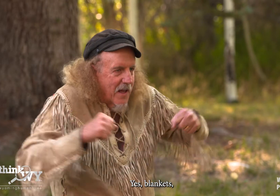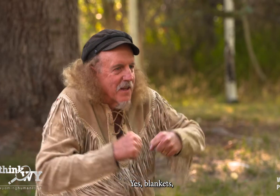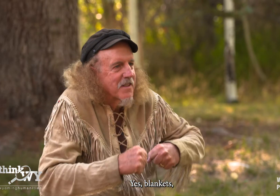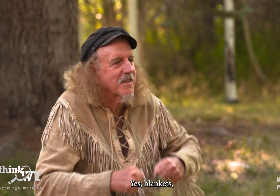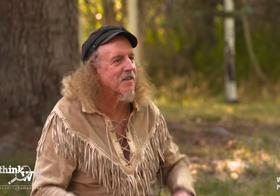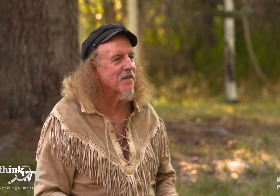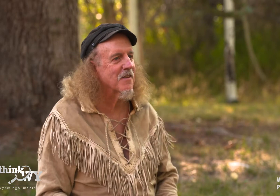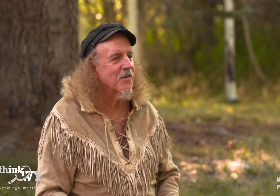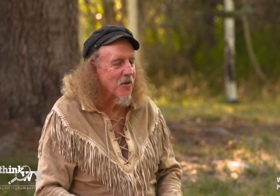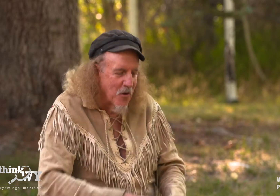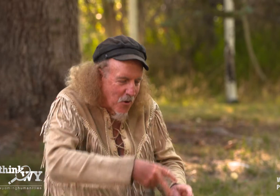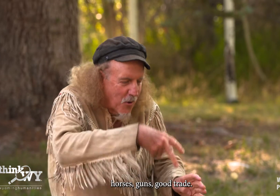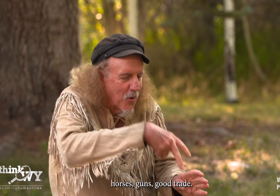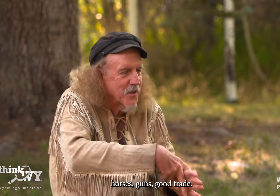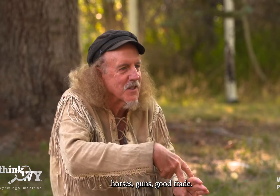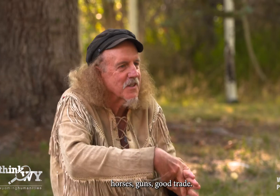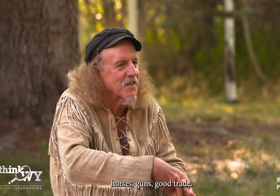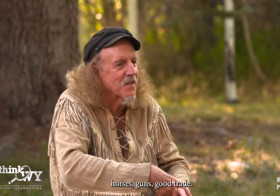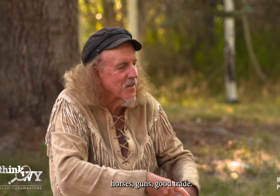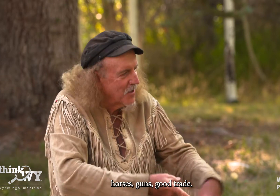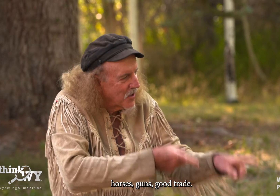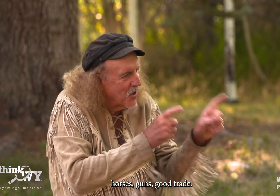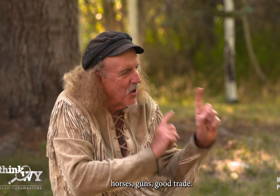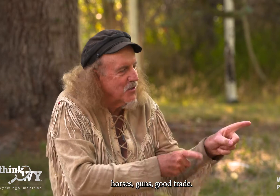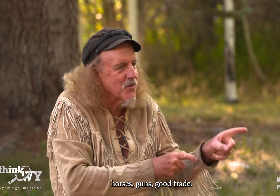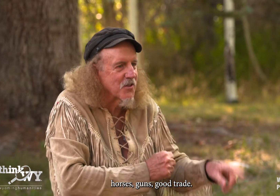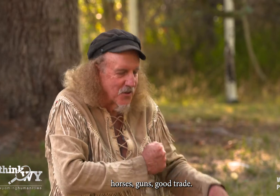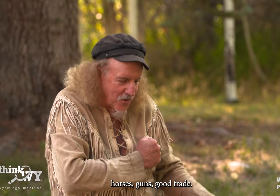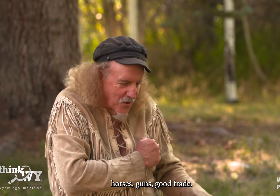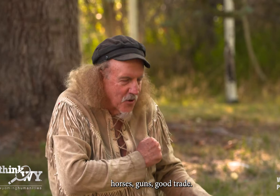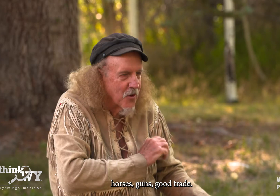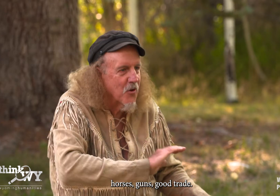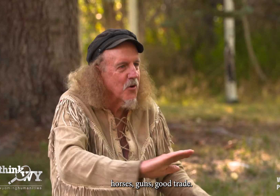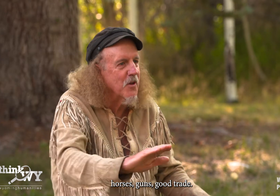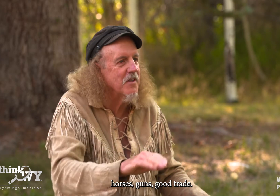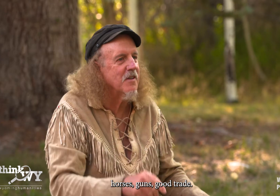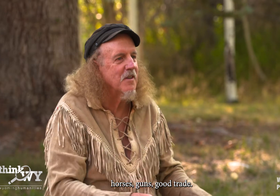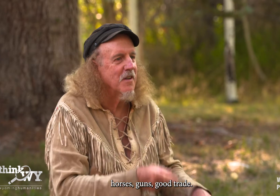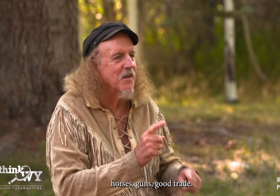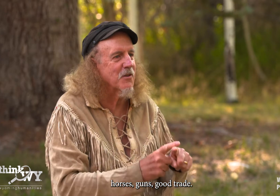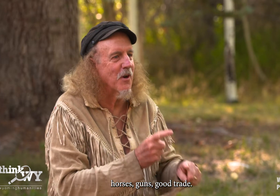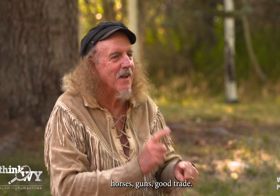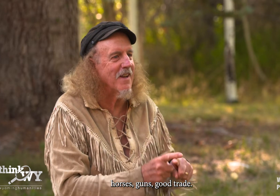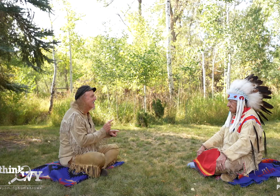Blankets, horses, guns, good trade.